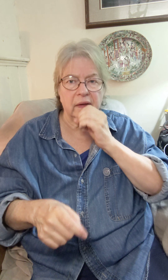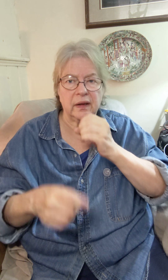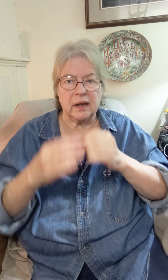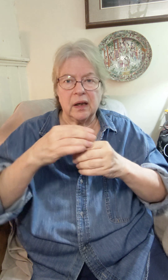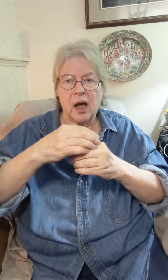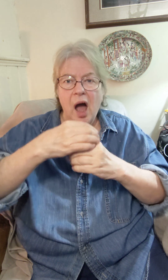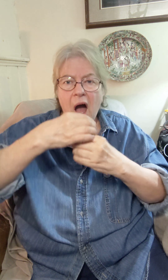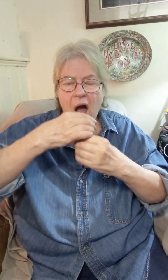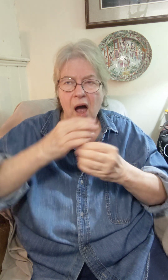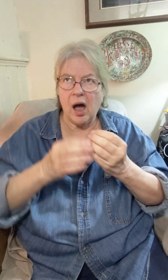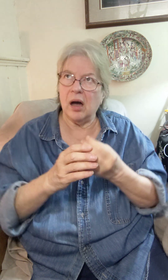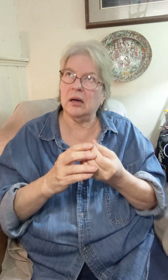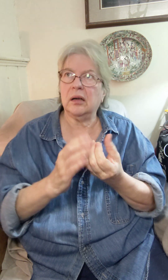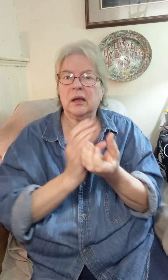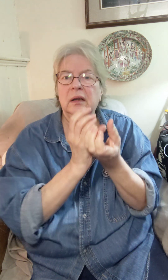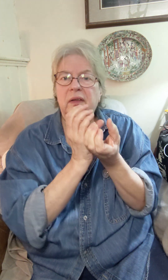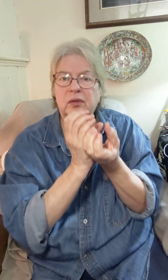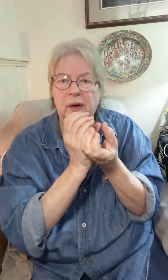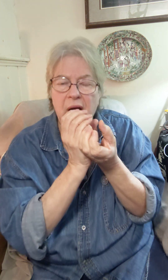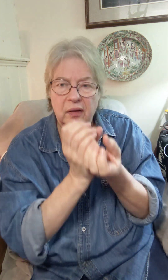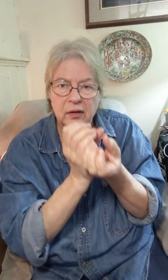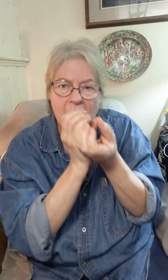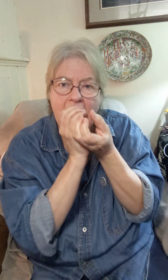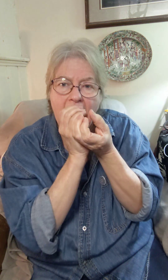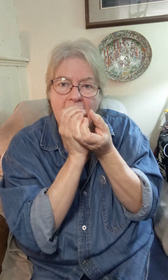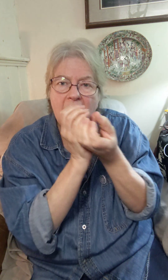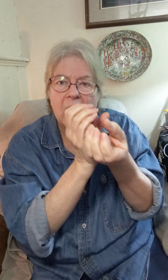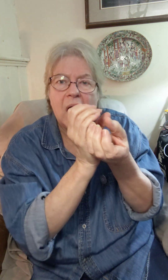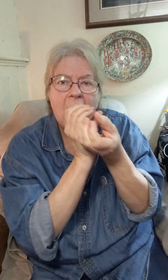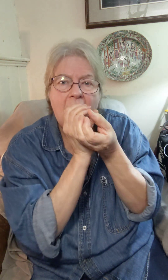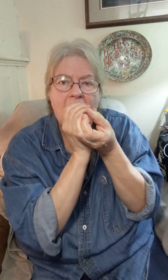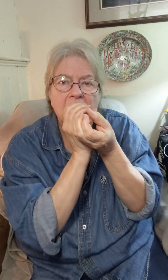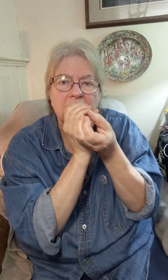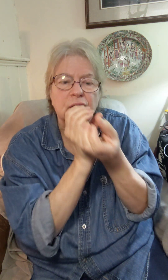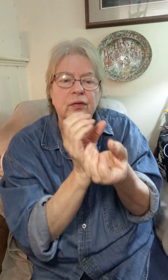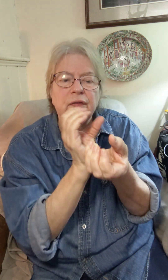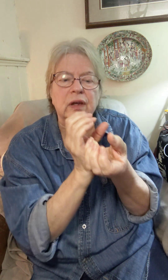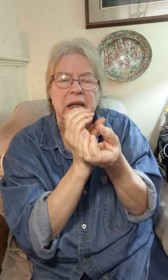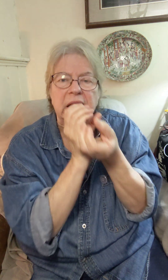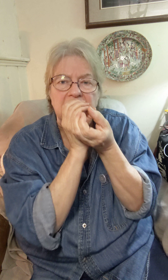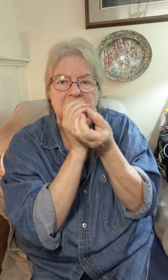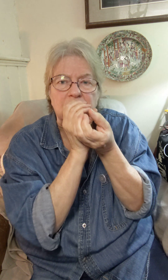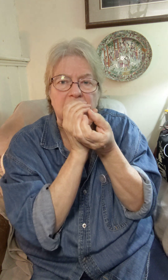then this way. Like you're eating it this way.